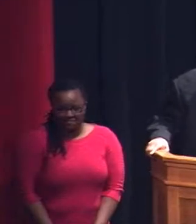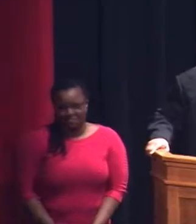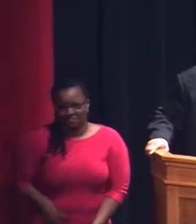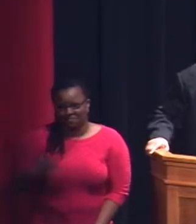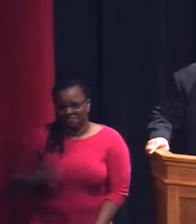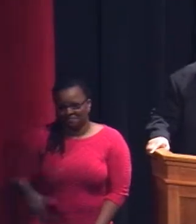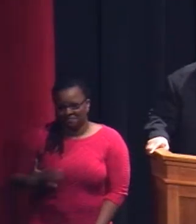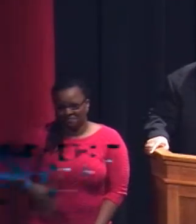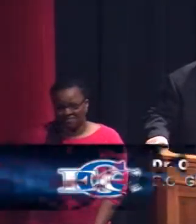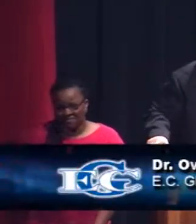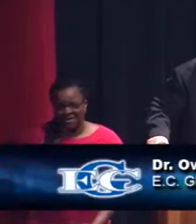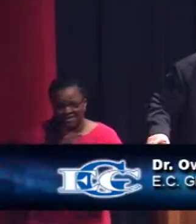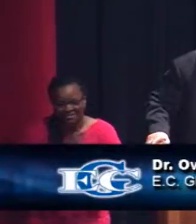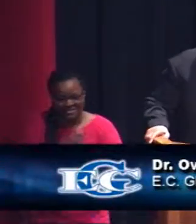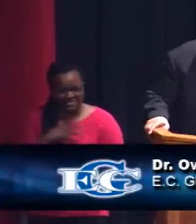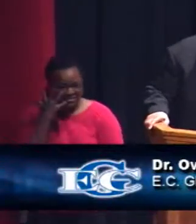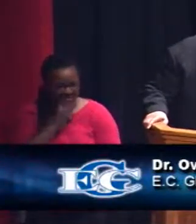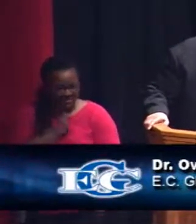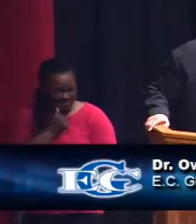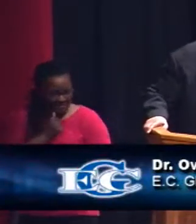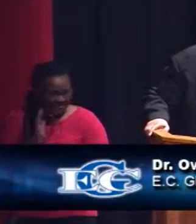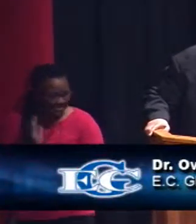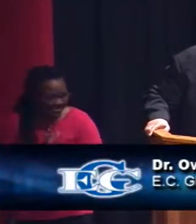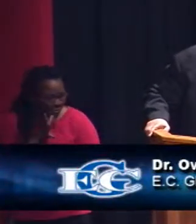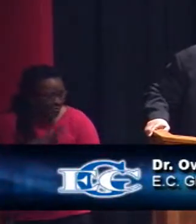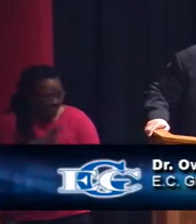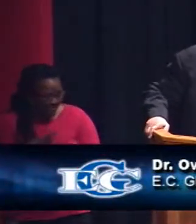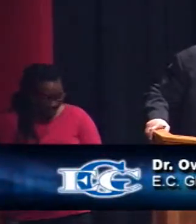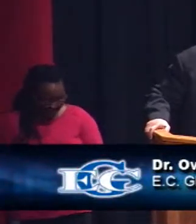Wow, I got a chance to hug a pretty woman.